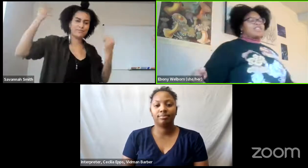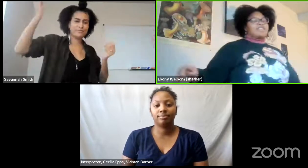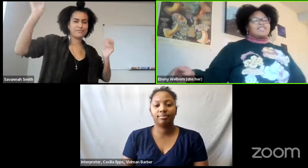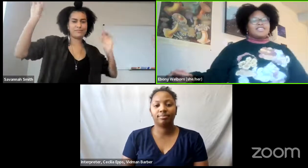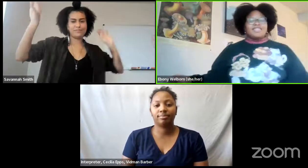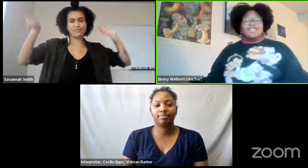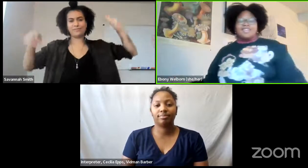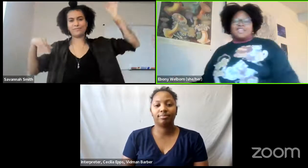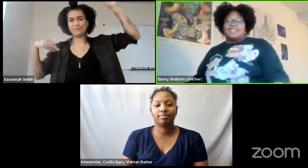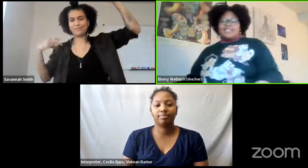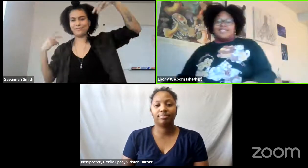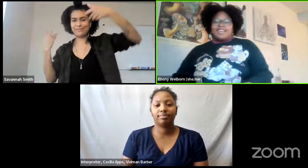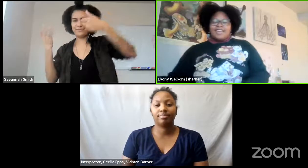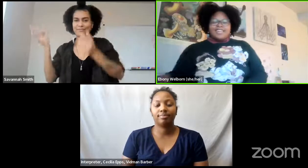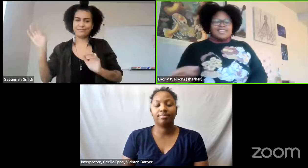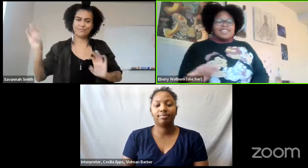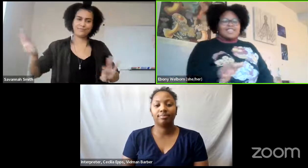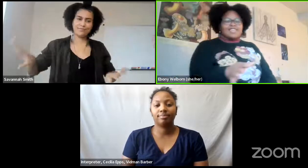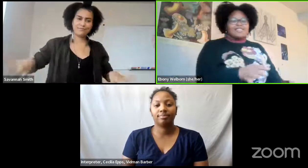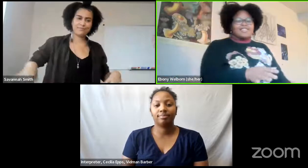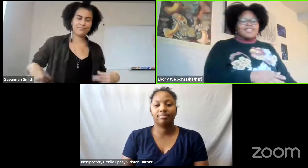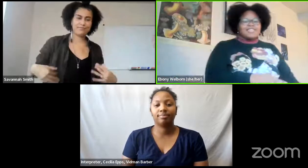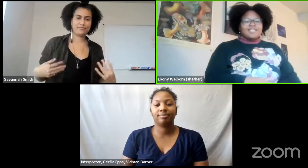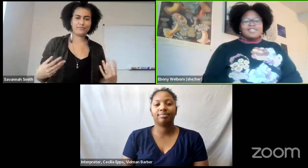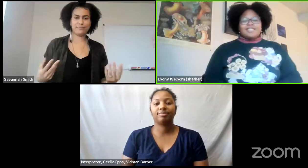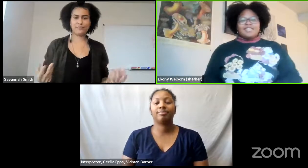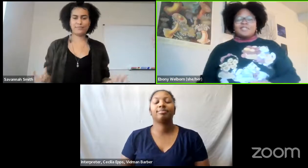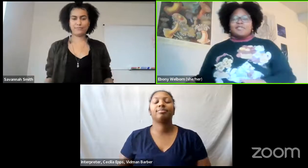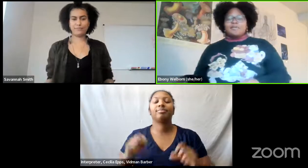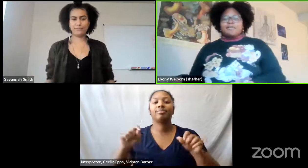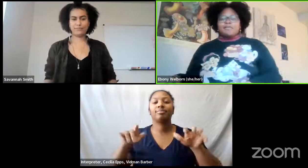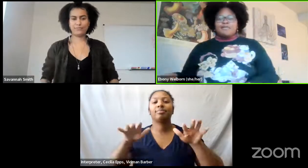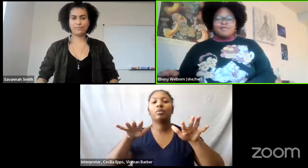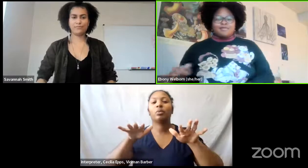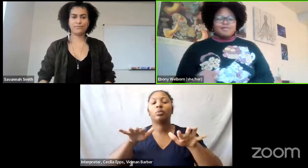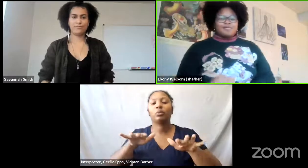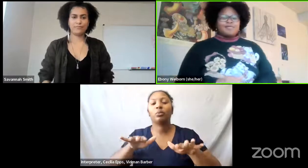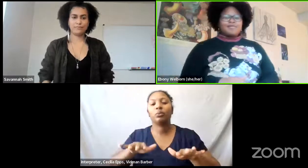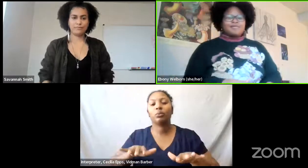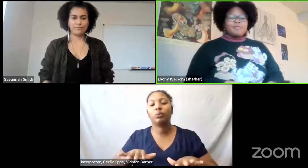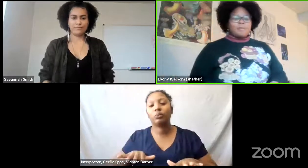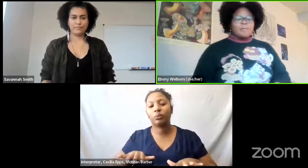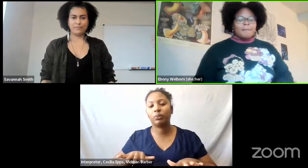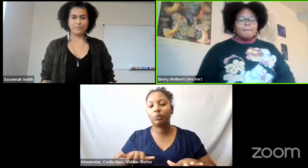All right. And go ahead and settle.